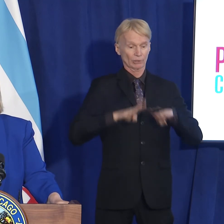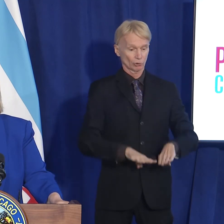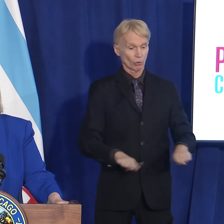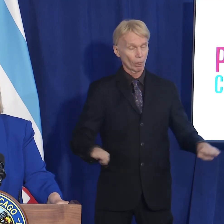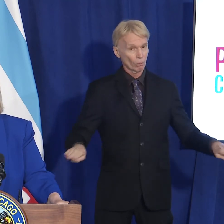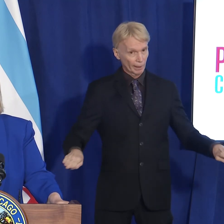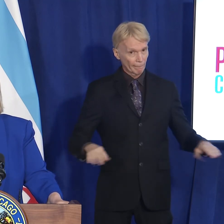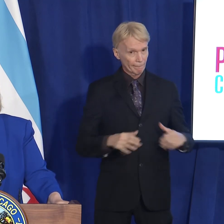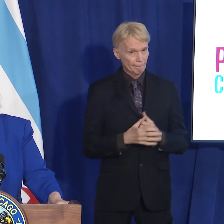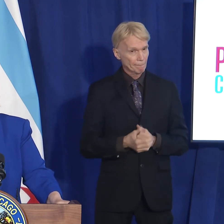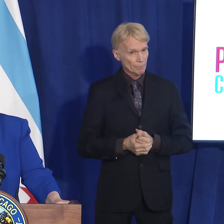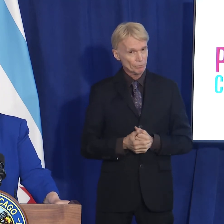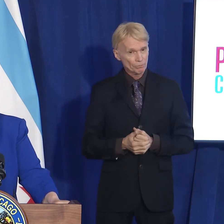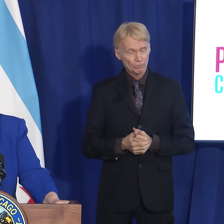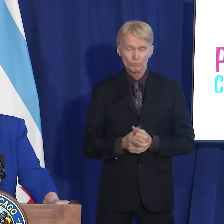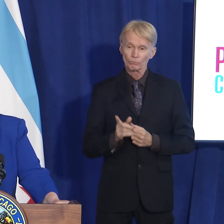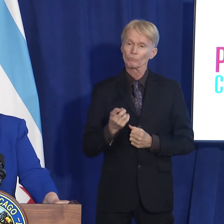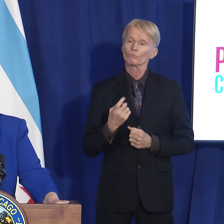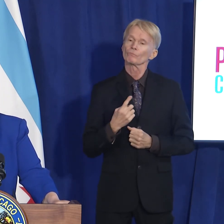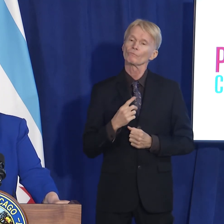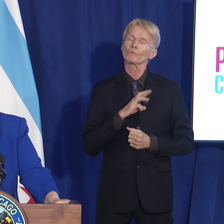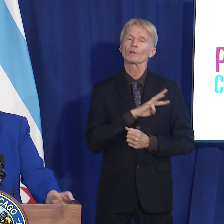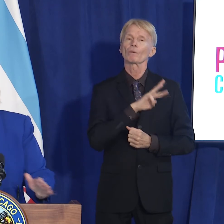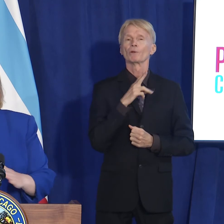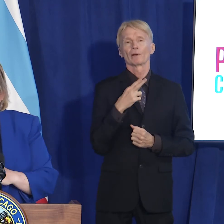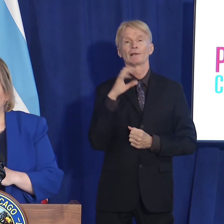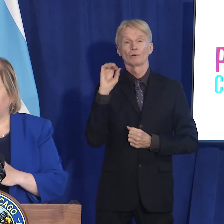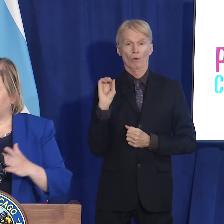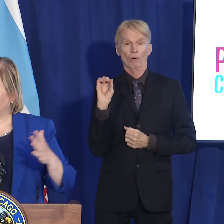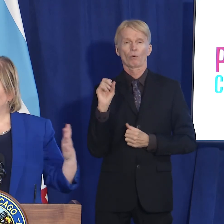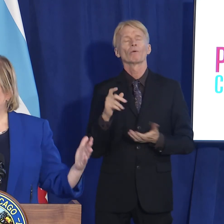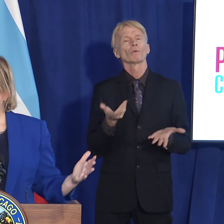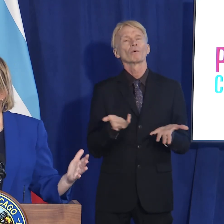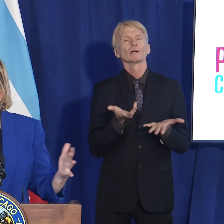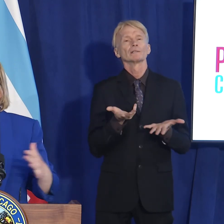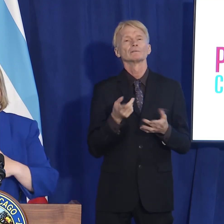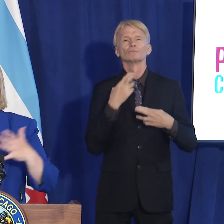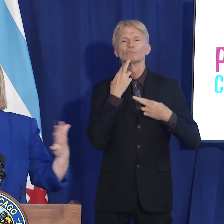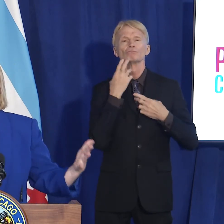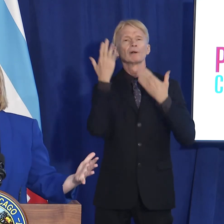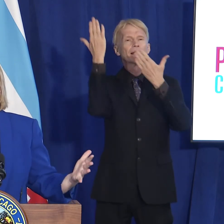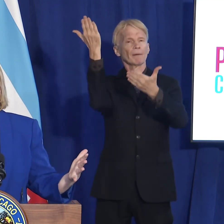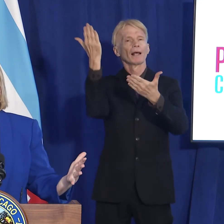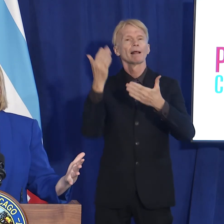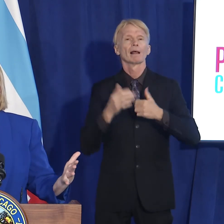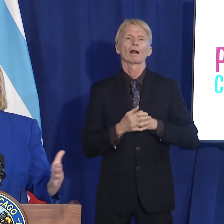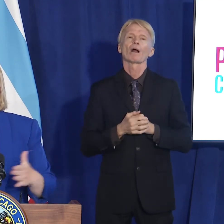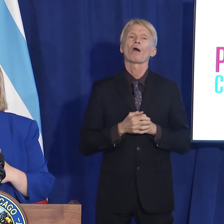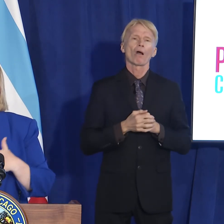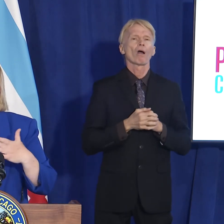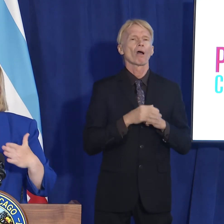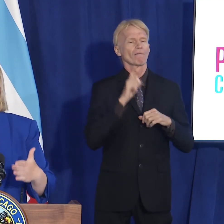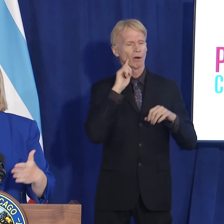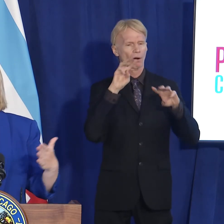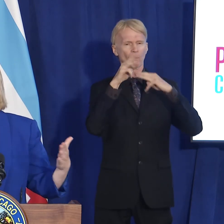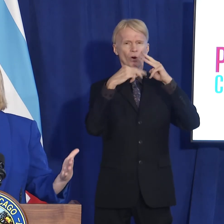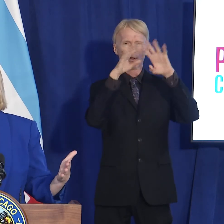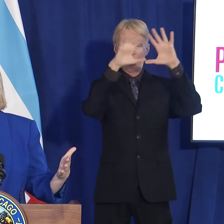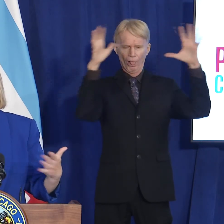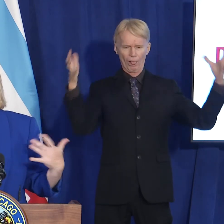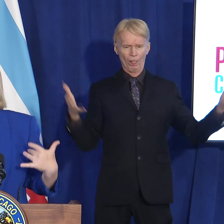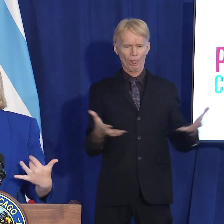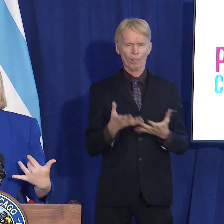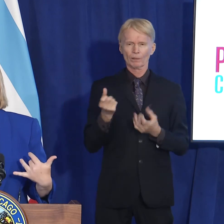children. So the WHO is making recommendations, obviously broadly across the world. And there is a lot